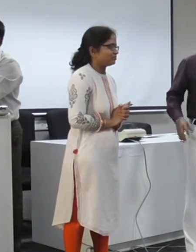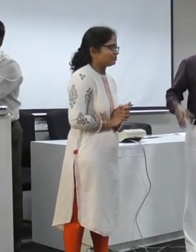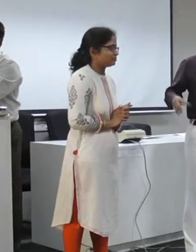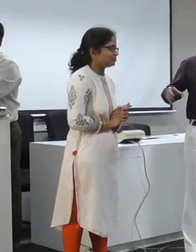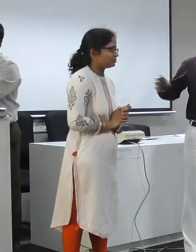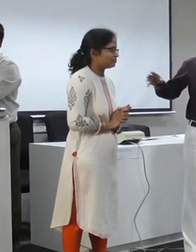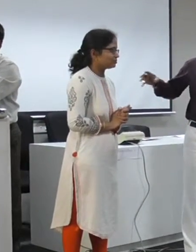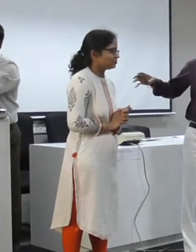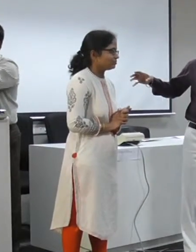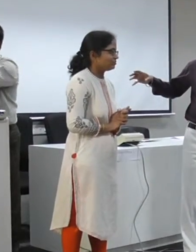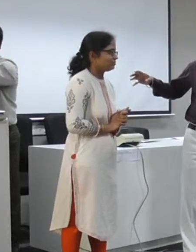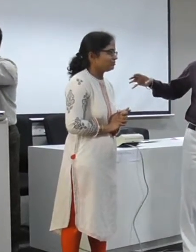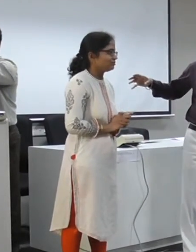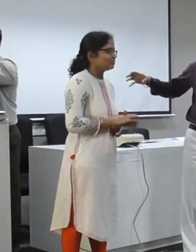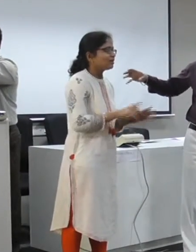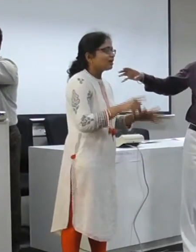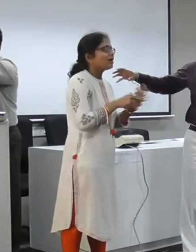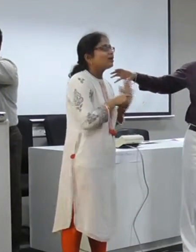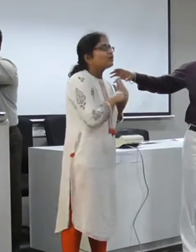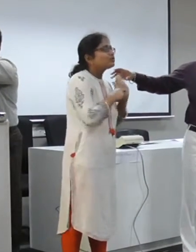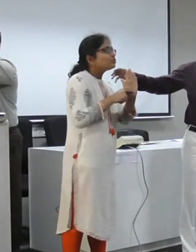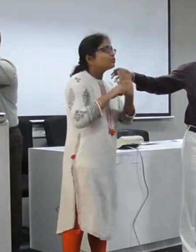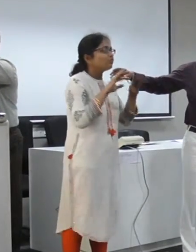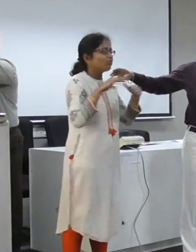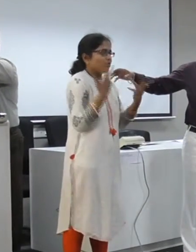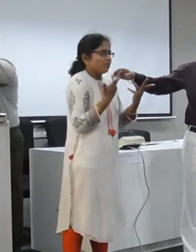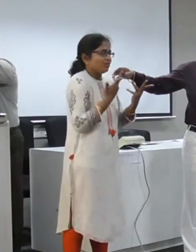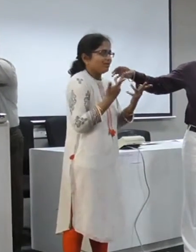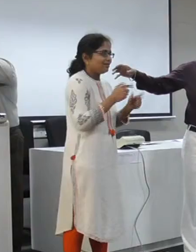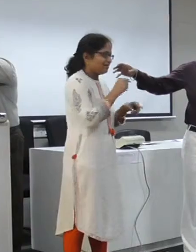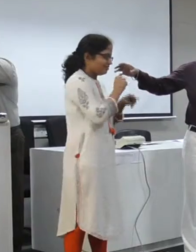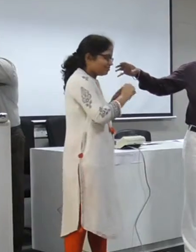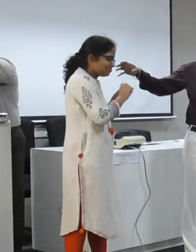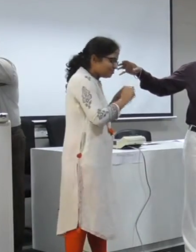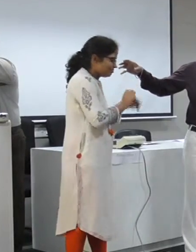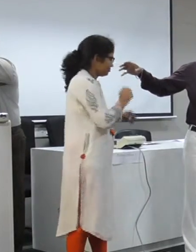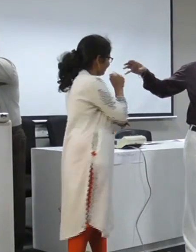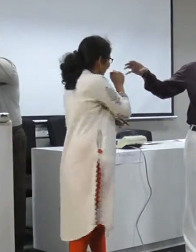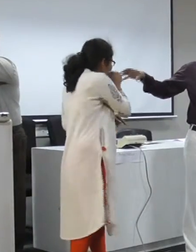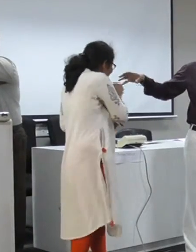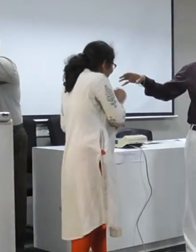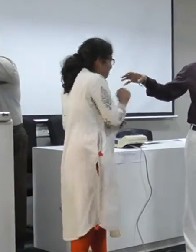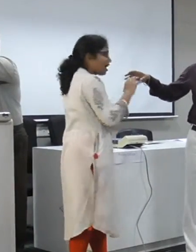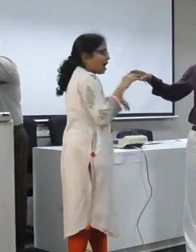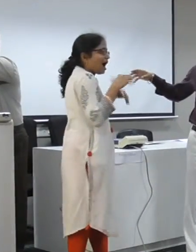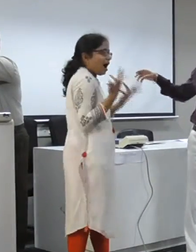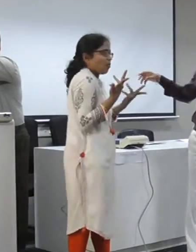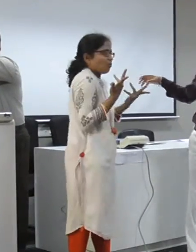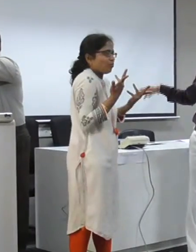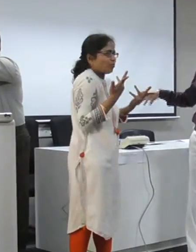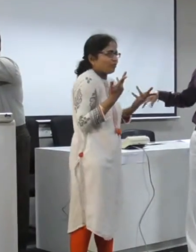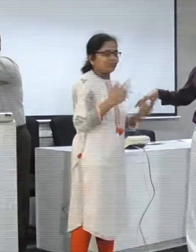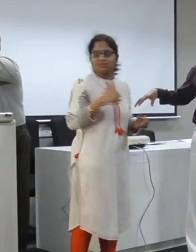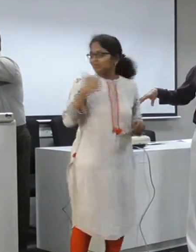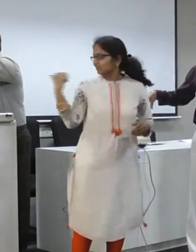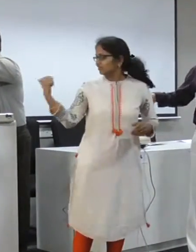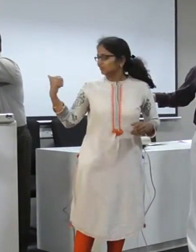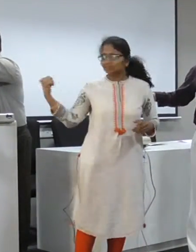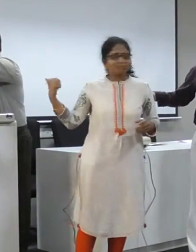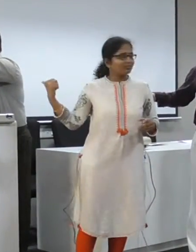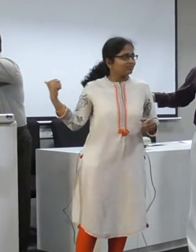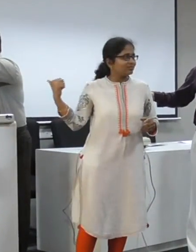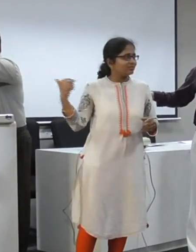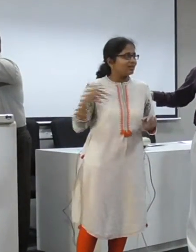We will also show exactly how the voting takes place on the